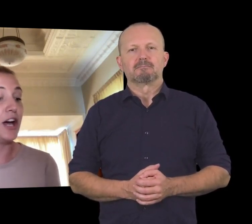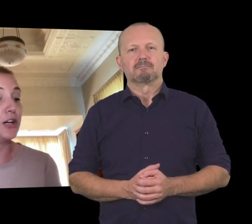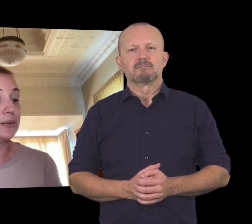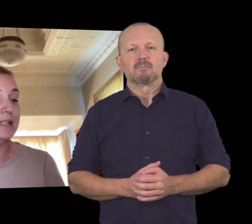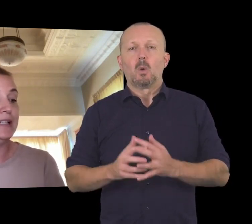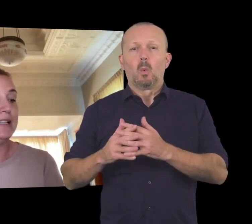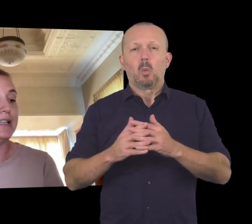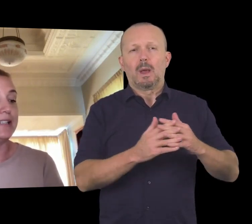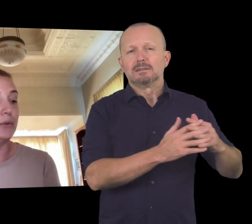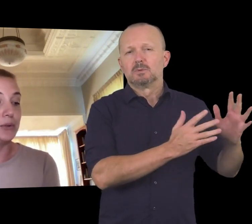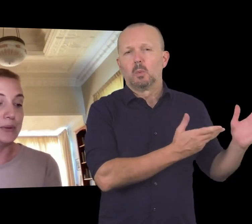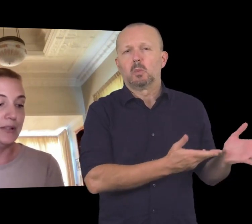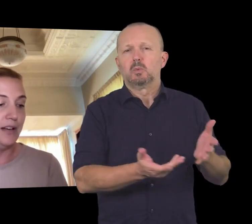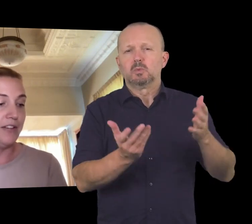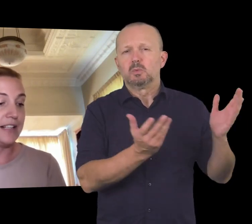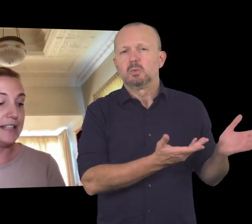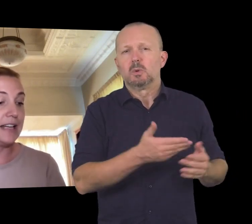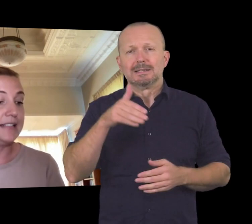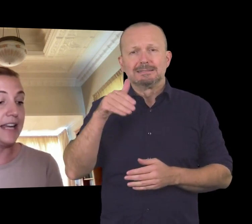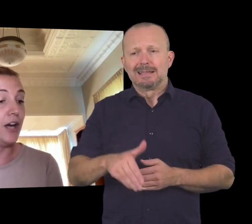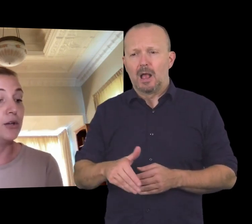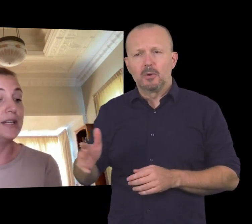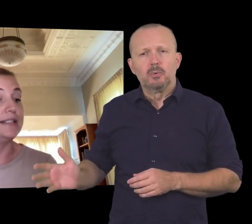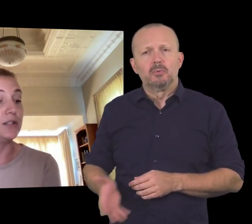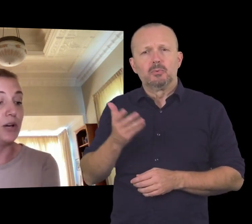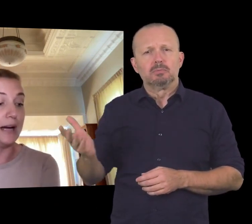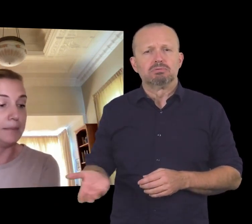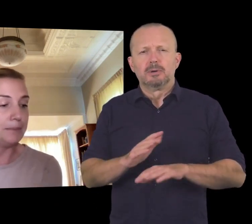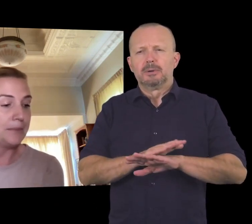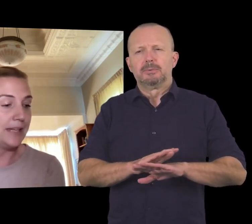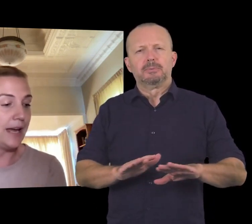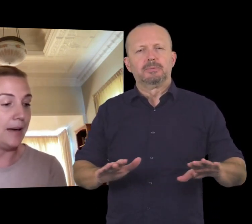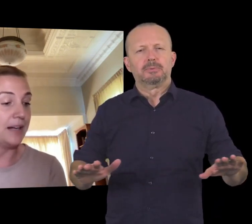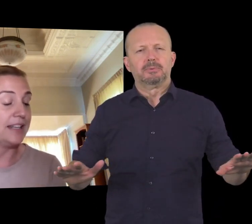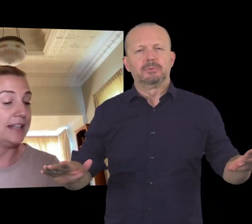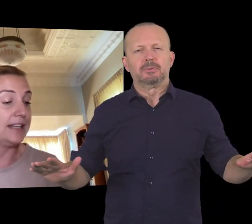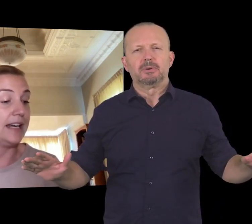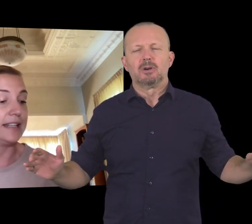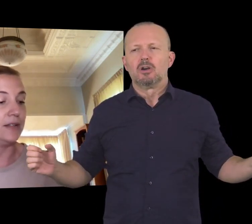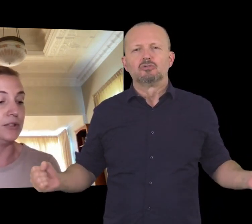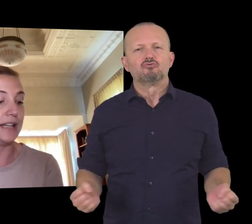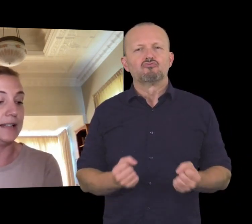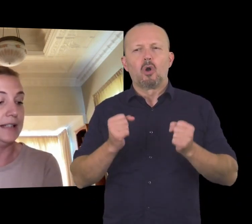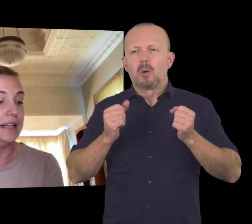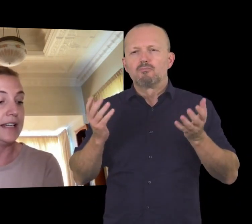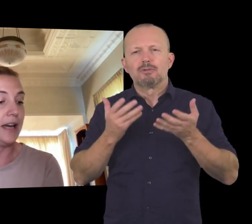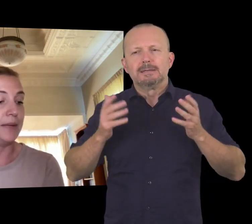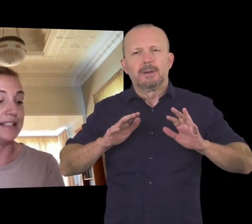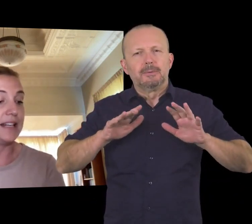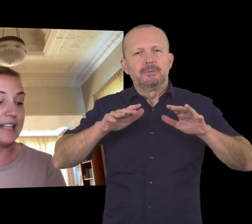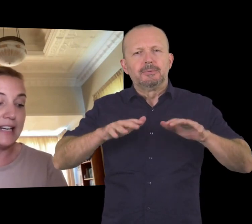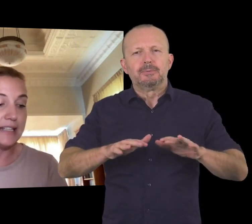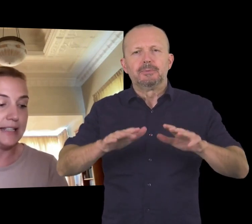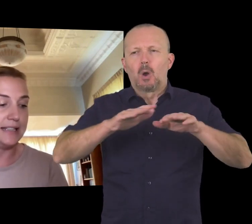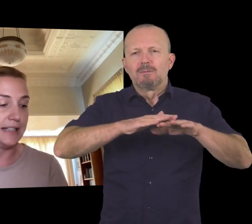Whakataka te hau ki te uru. Whakataka te hau ki te tonga. Kia ma kinakina ki uta. Kia